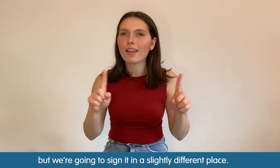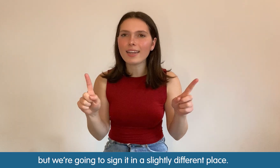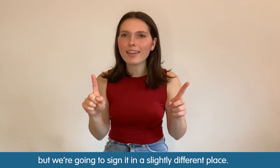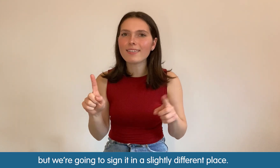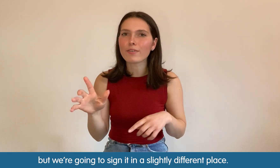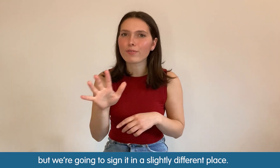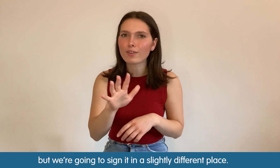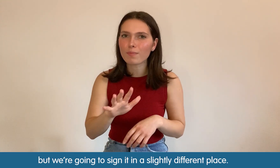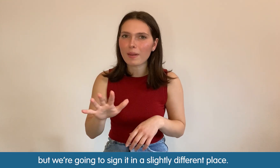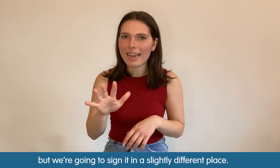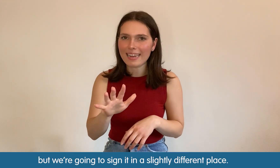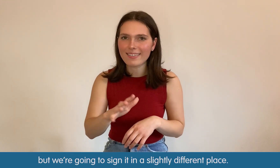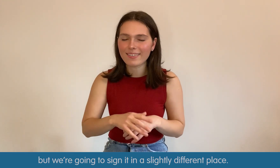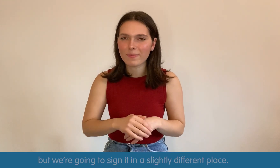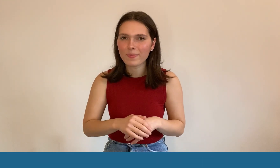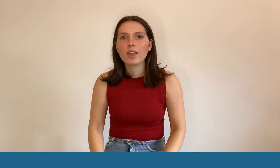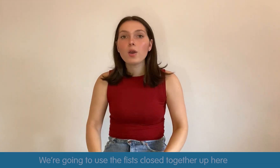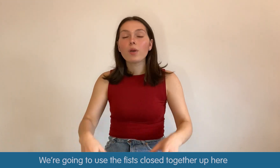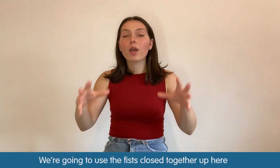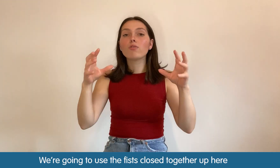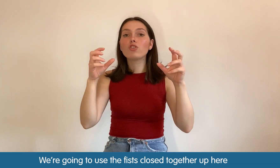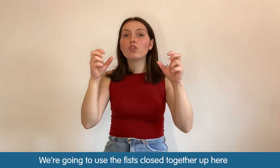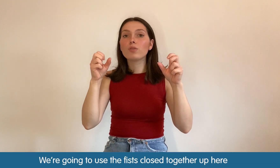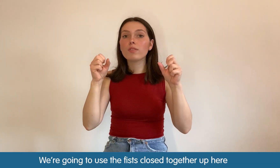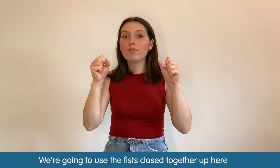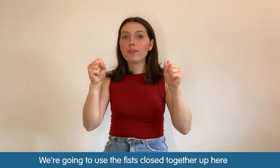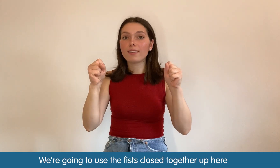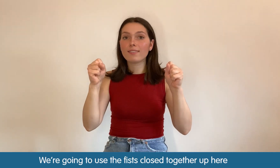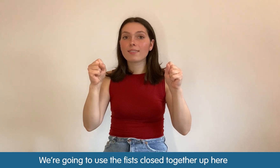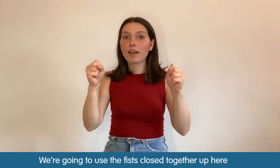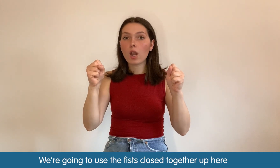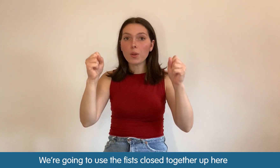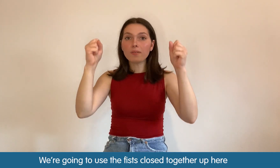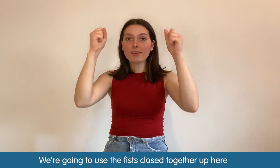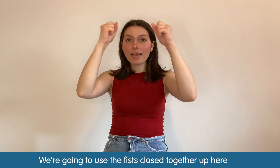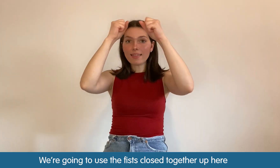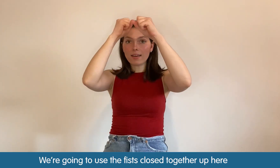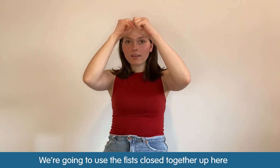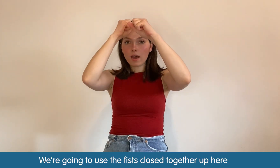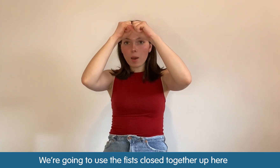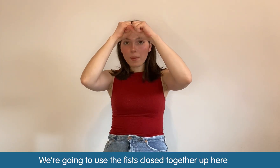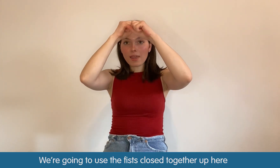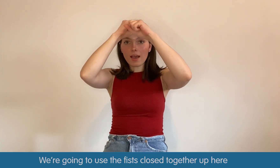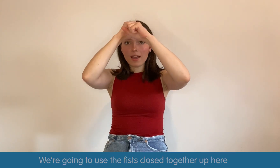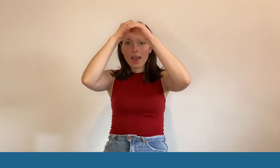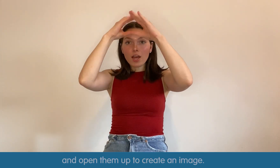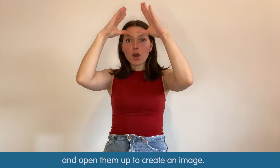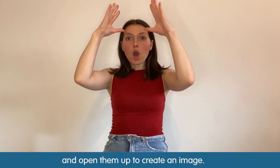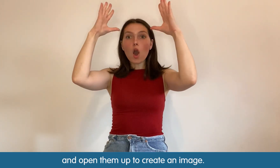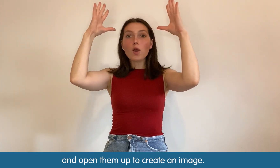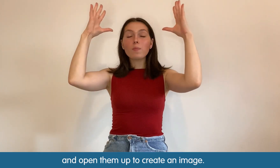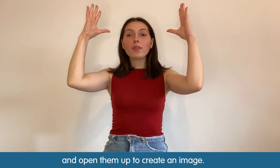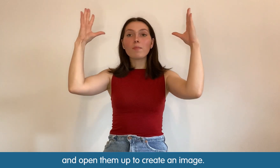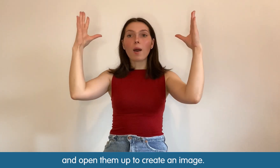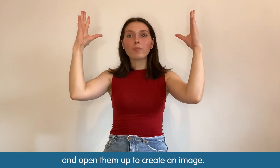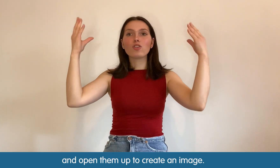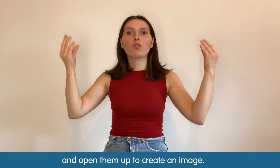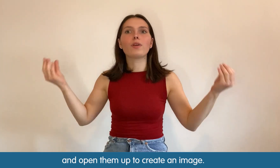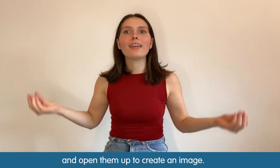slightly different place. We're going to use the fists close together up here and open them up to create